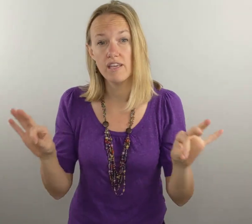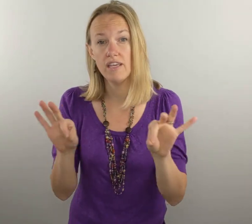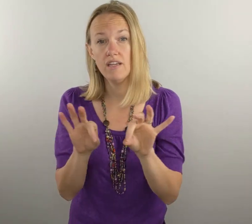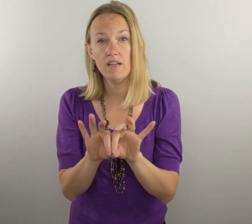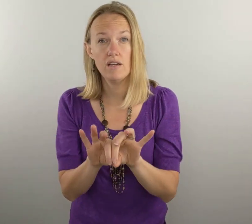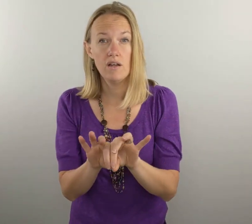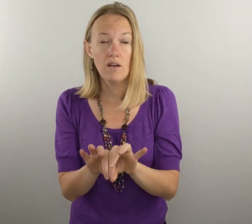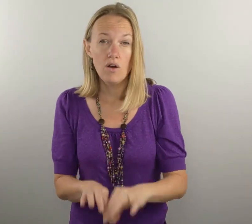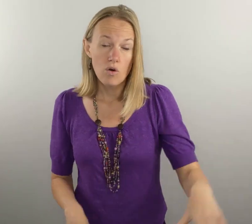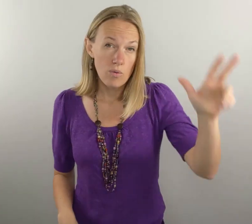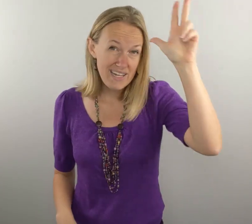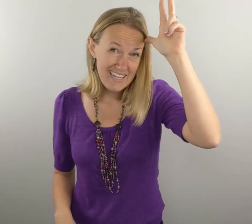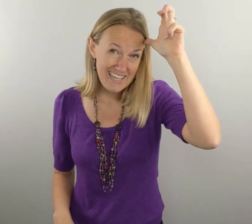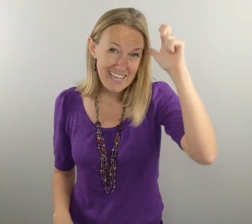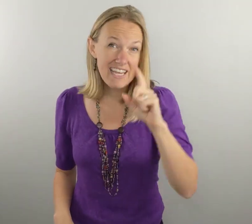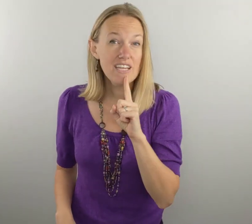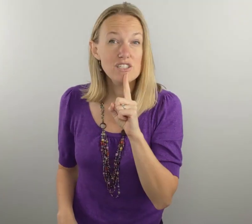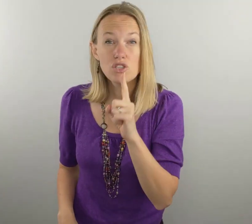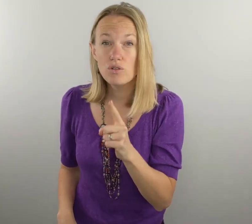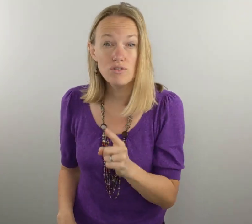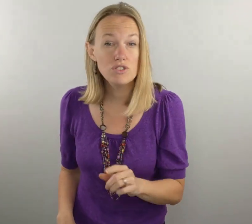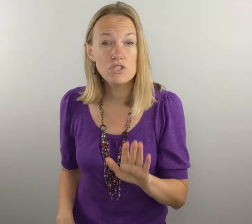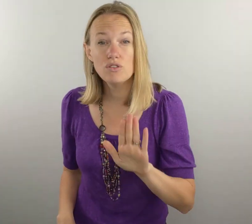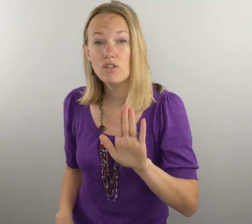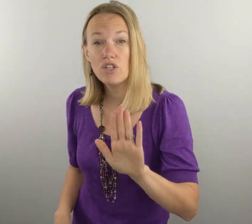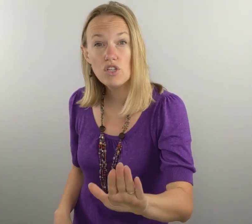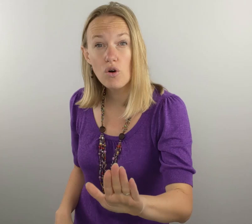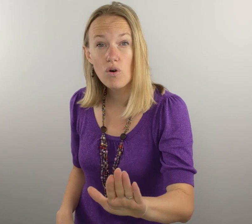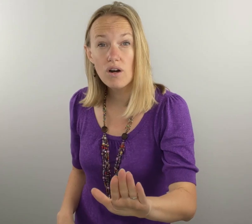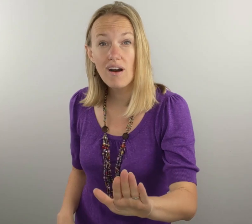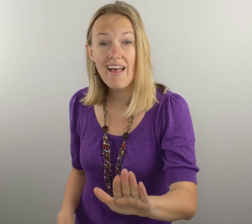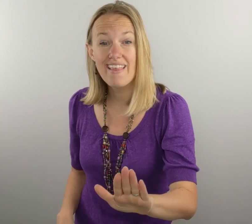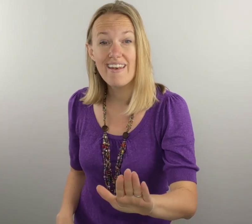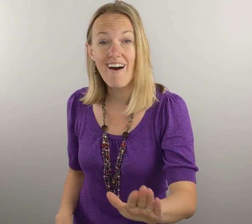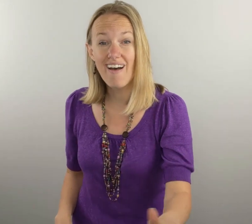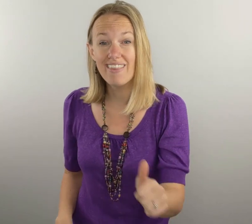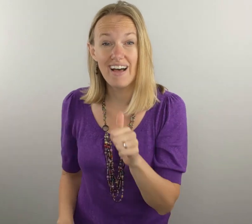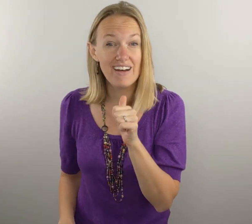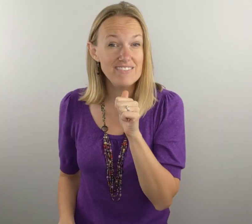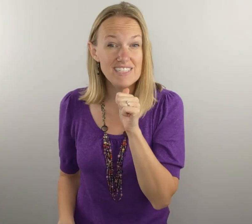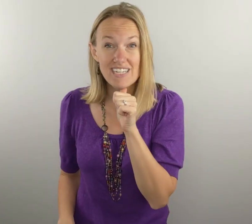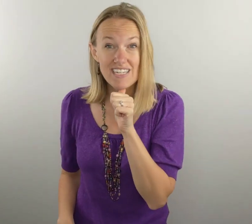worthy, when he told you you're, and then not loved,